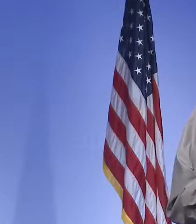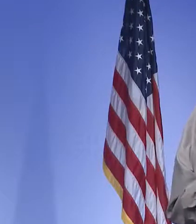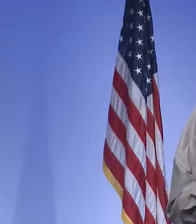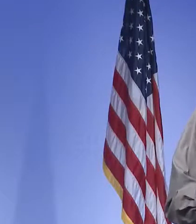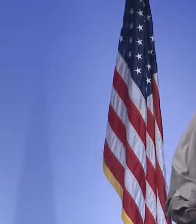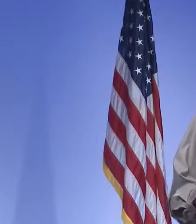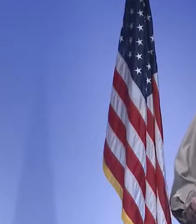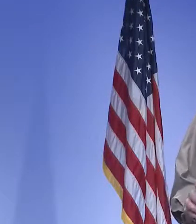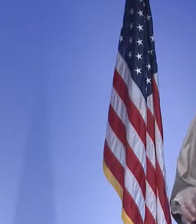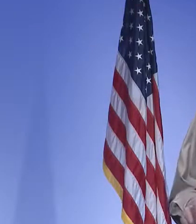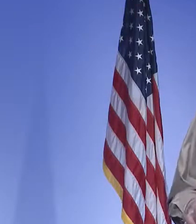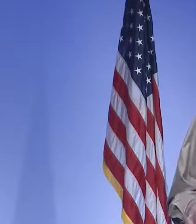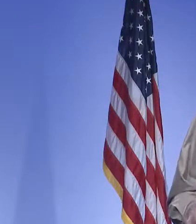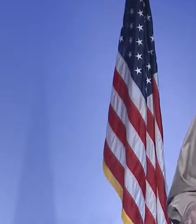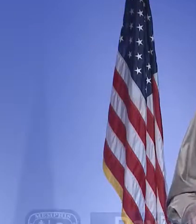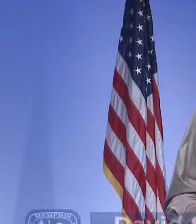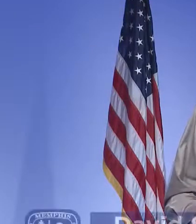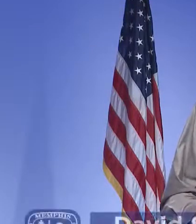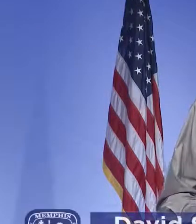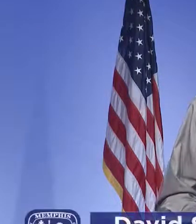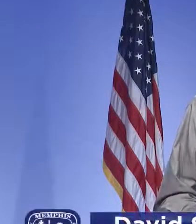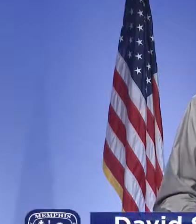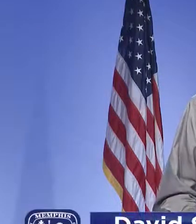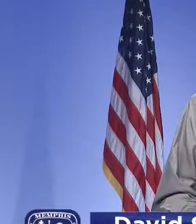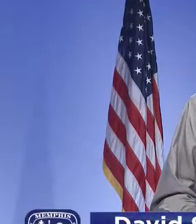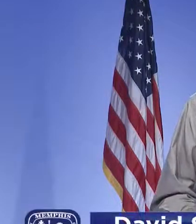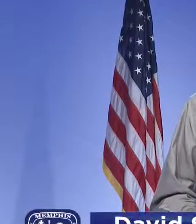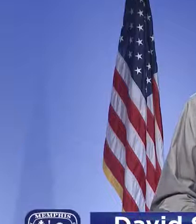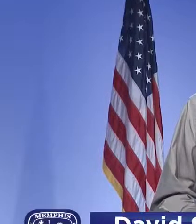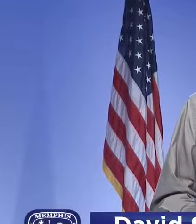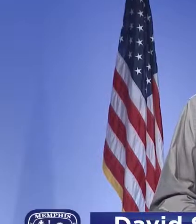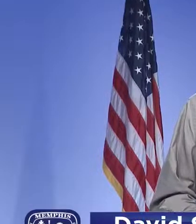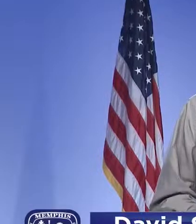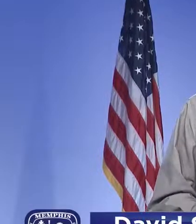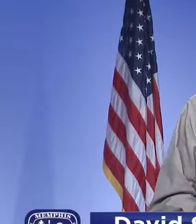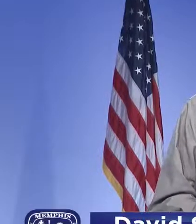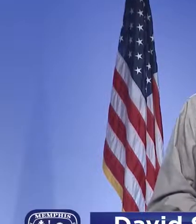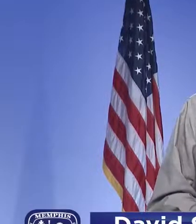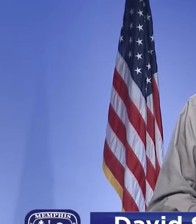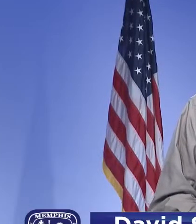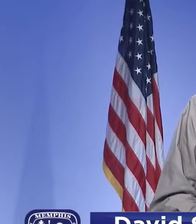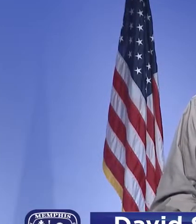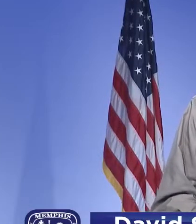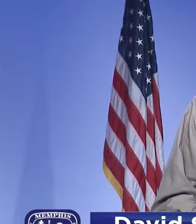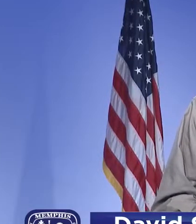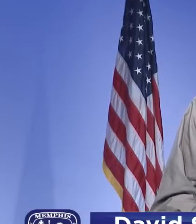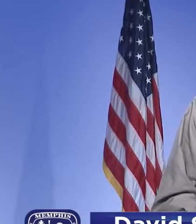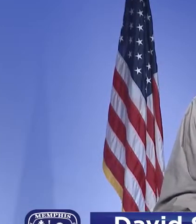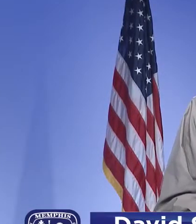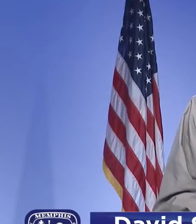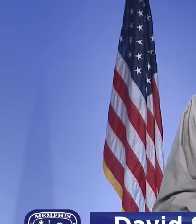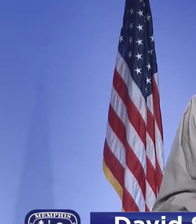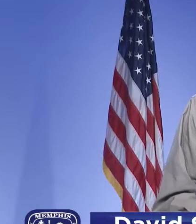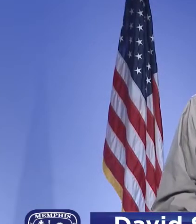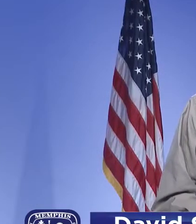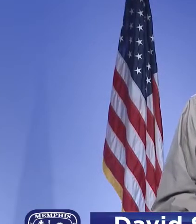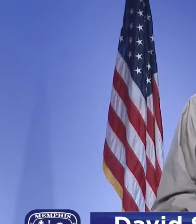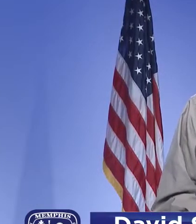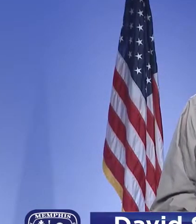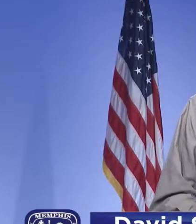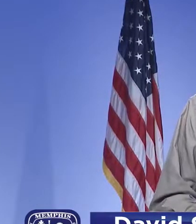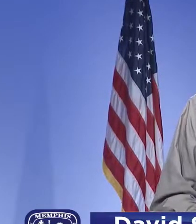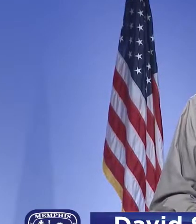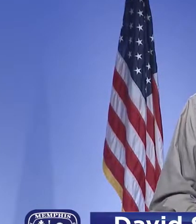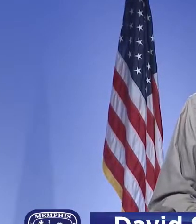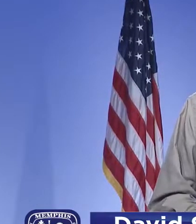Good afternoon. I'm David Sweat, Deputy Director, Shelby County Health Department, and welcome to the City of Memphis, Shelby County